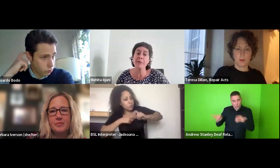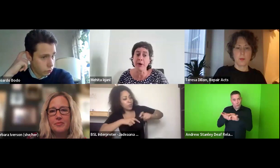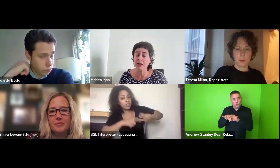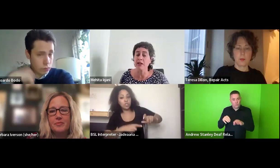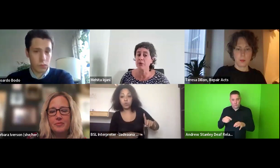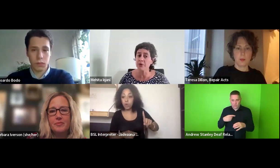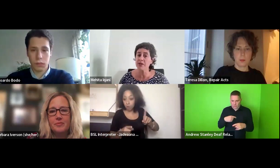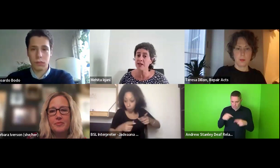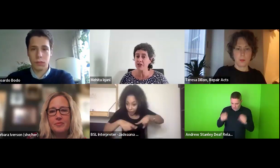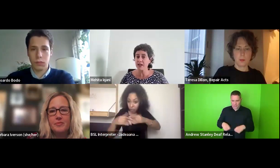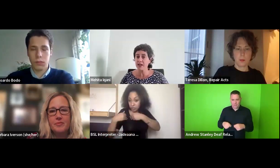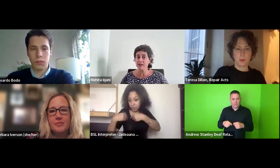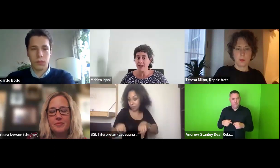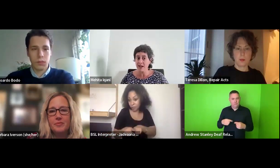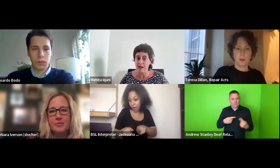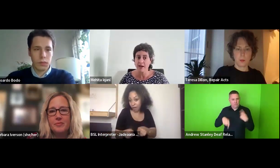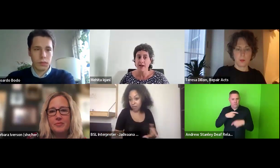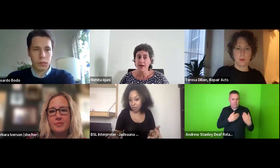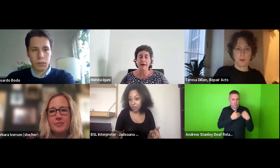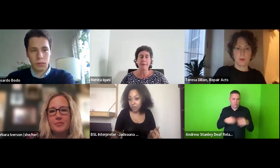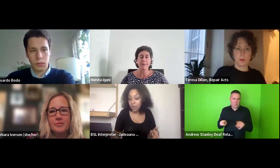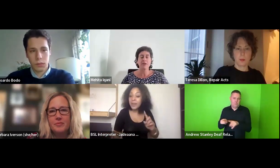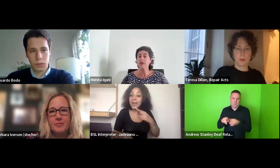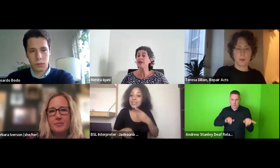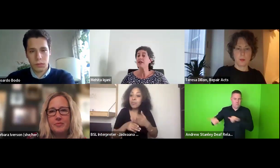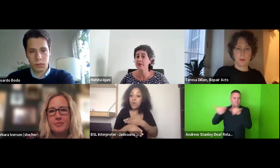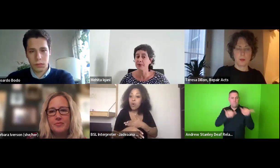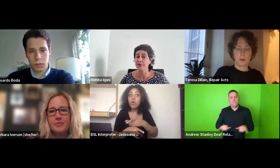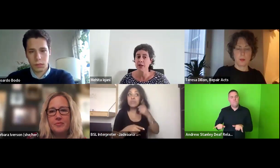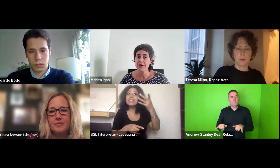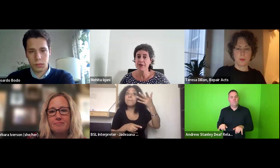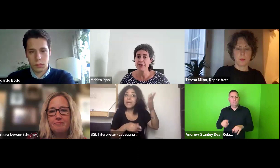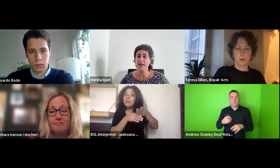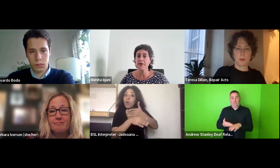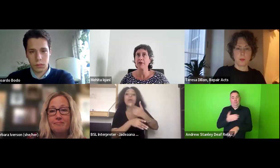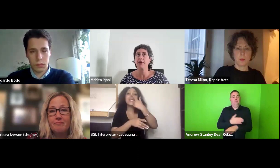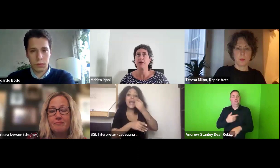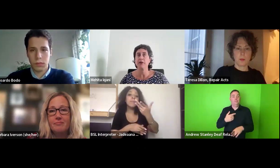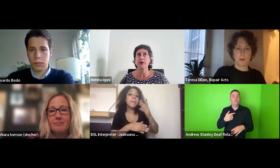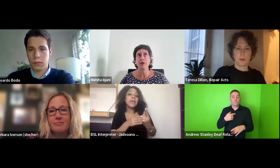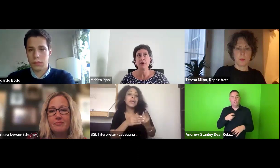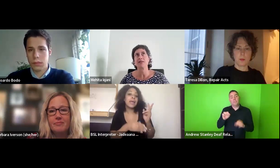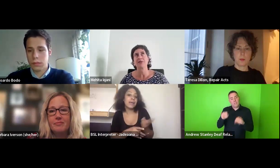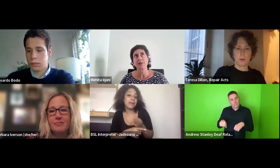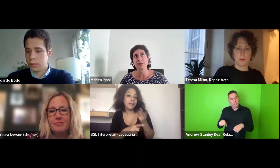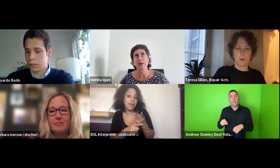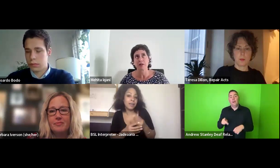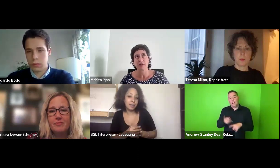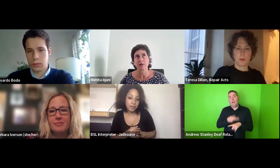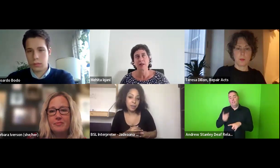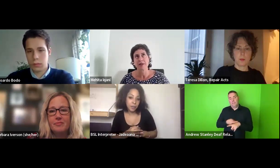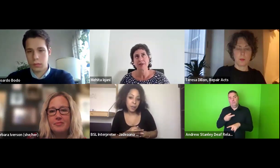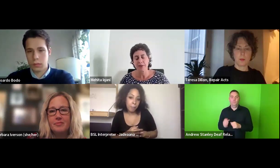the government partly towards the action that it did take. So it is possible. So even though, you know, we are working in